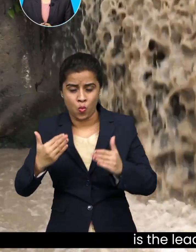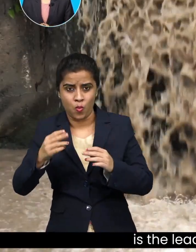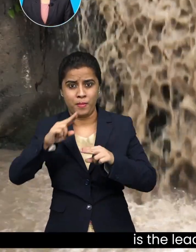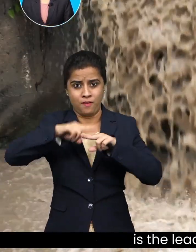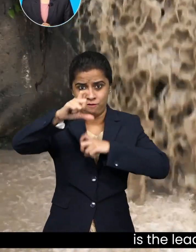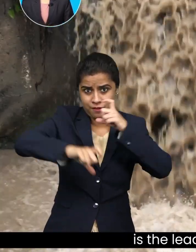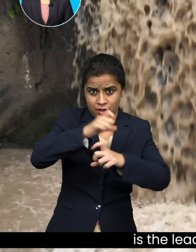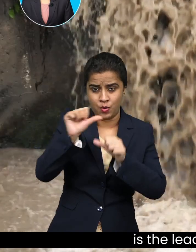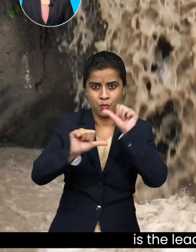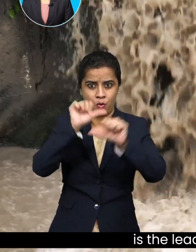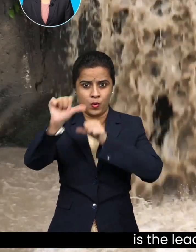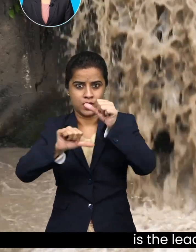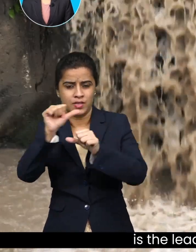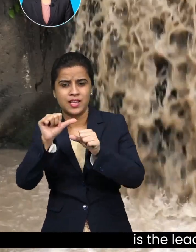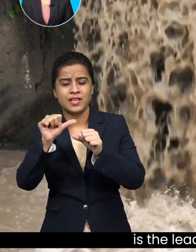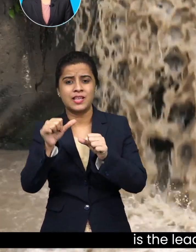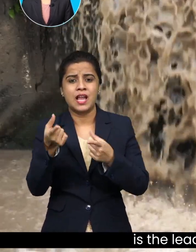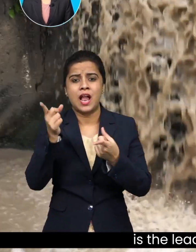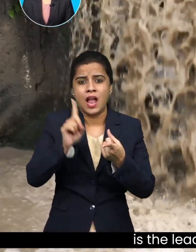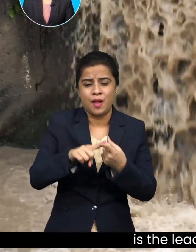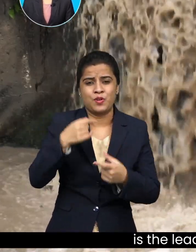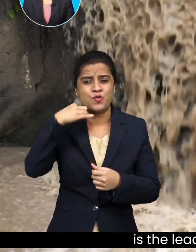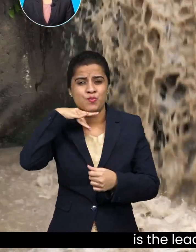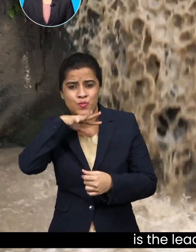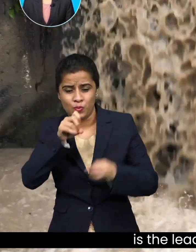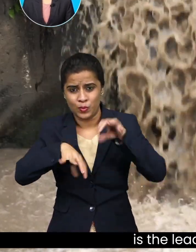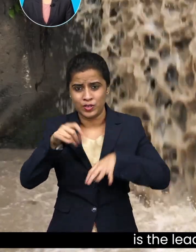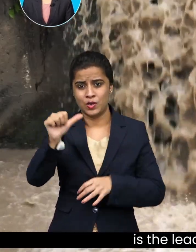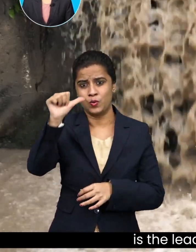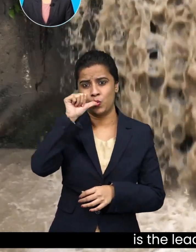is the leading pollution of water sources.